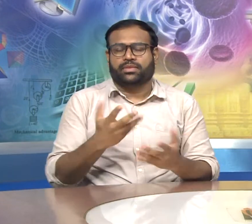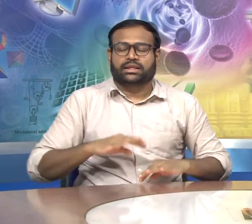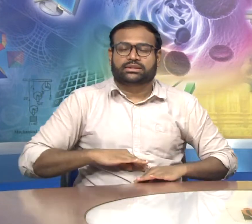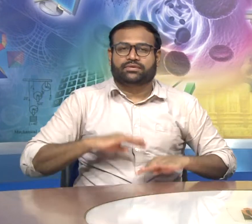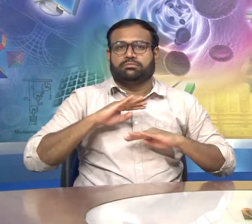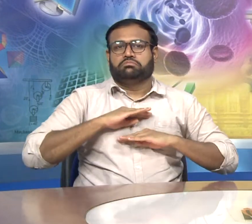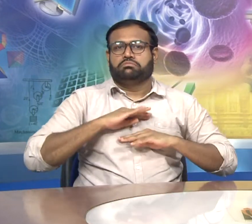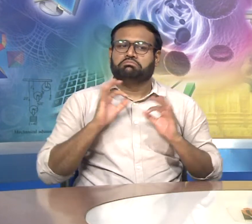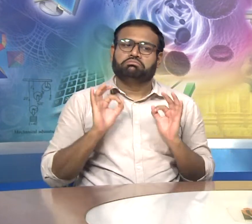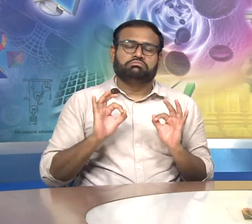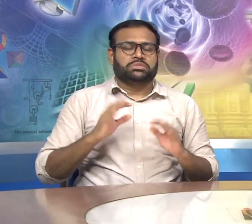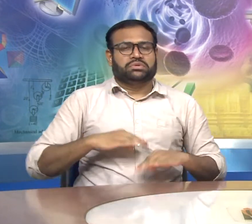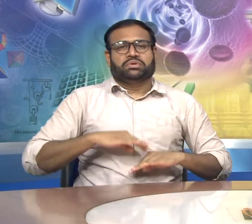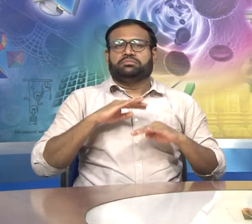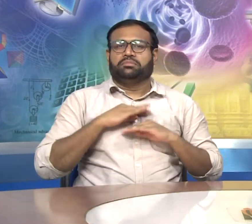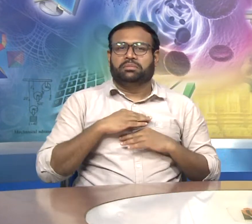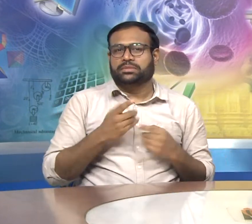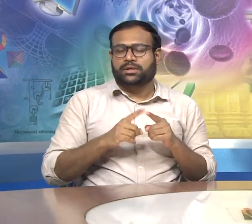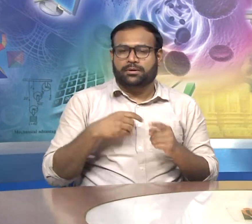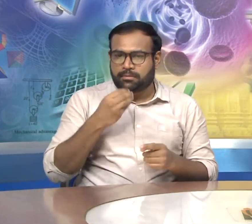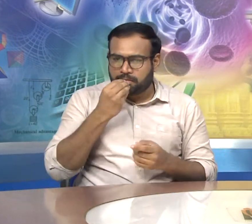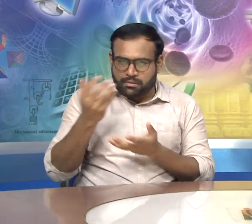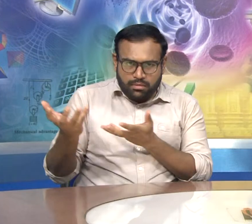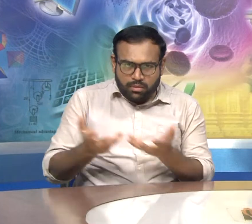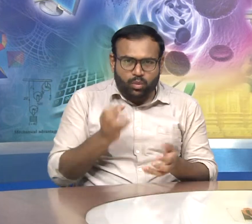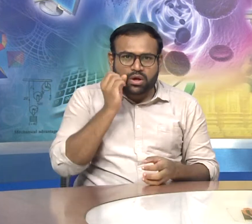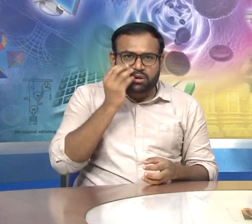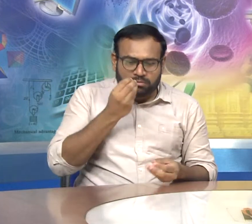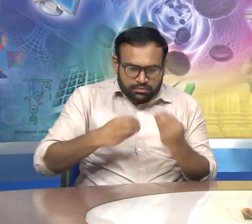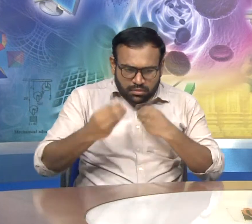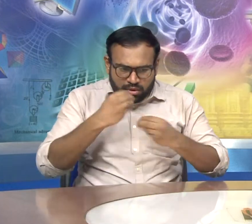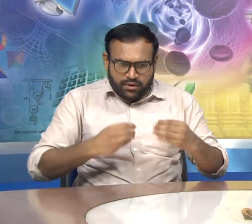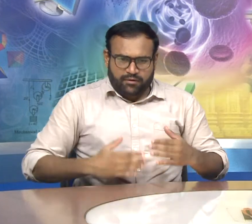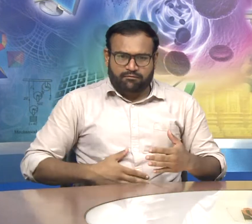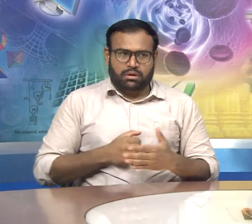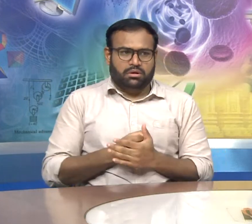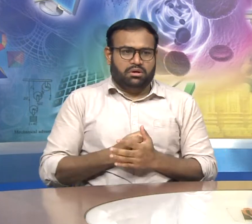Sufficient, it's mean enough. If